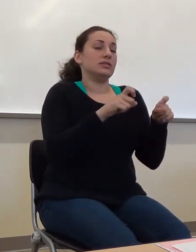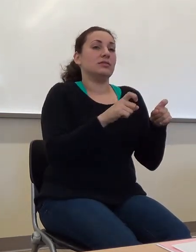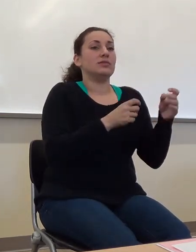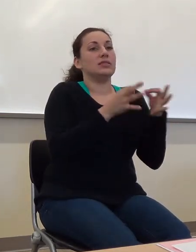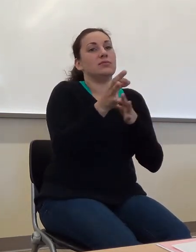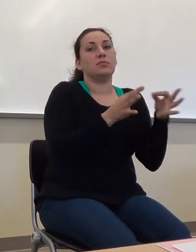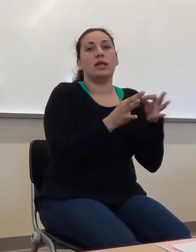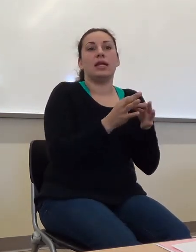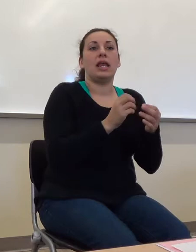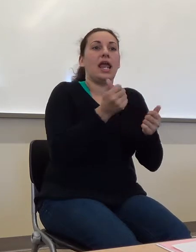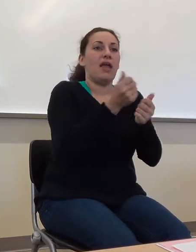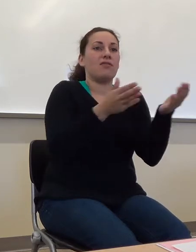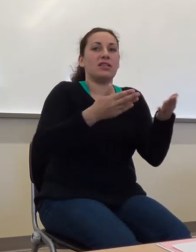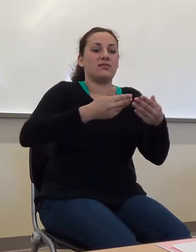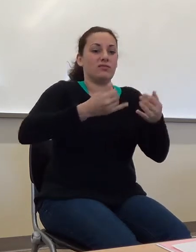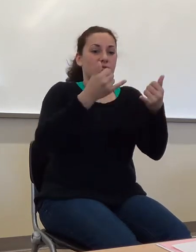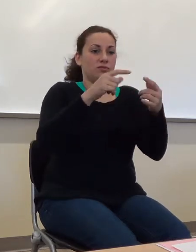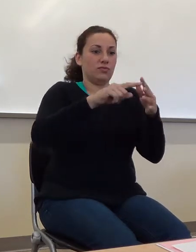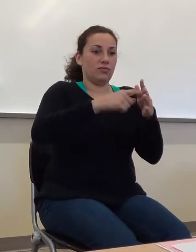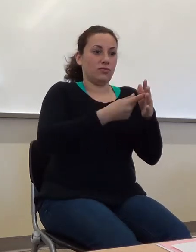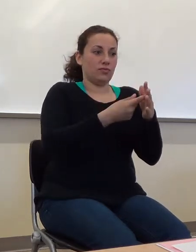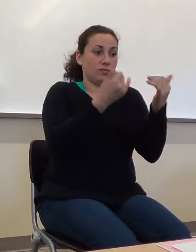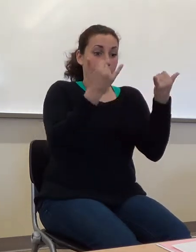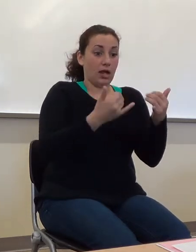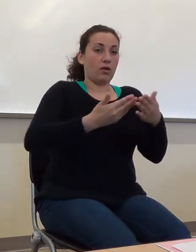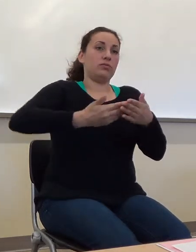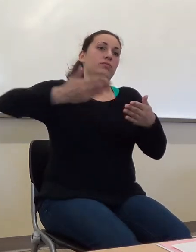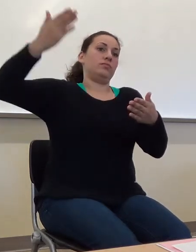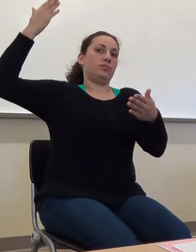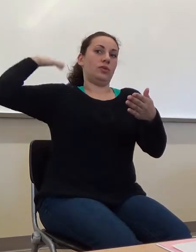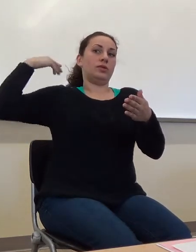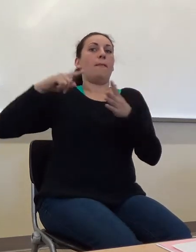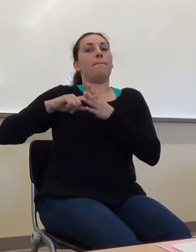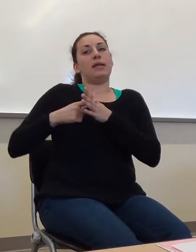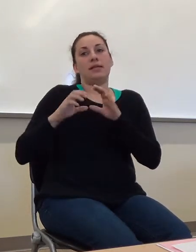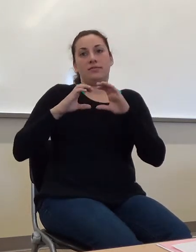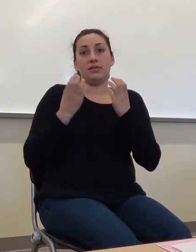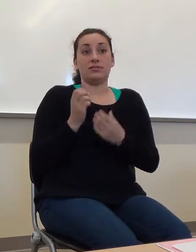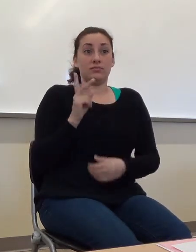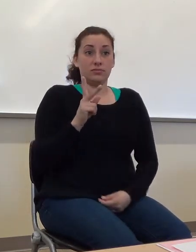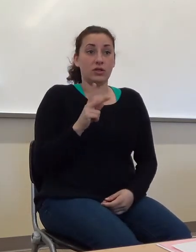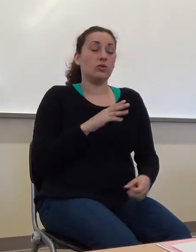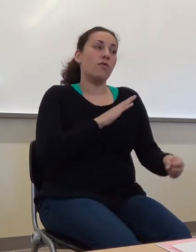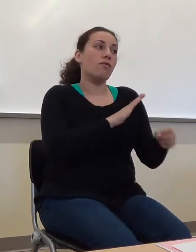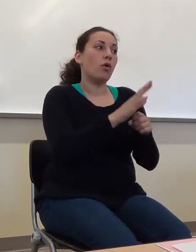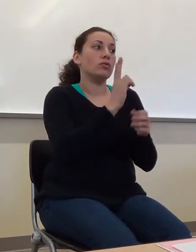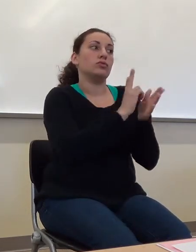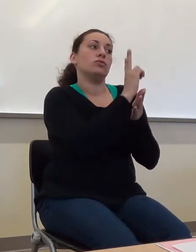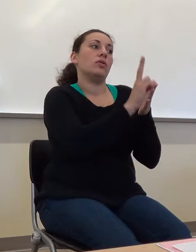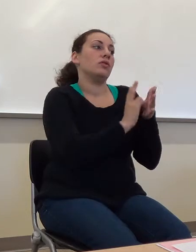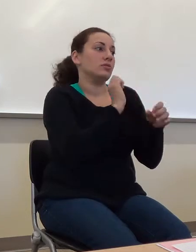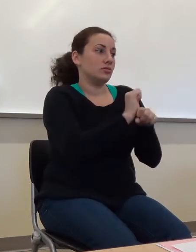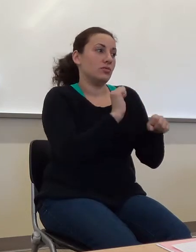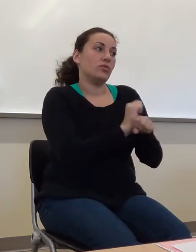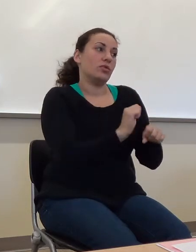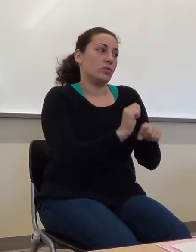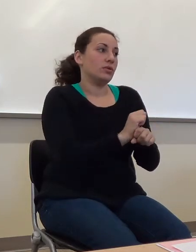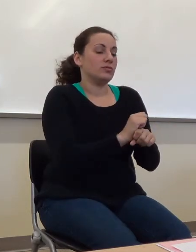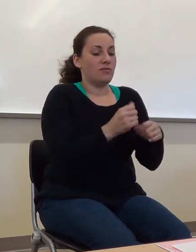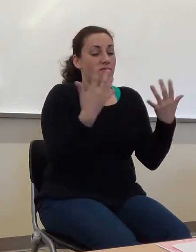done so far, and you will have the whole 2 hours to work on it, and it will take you 2